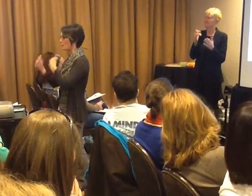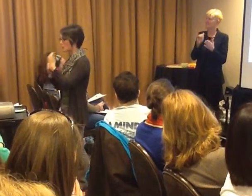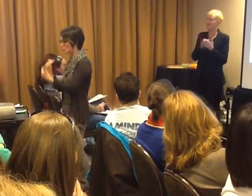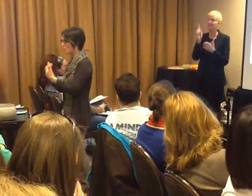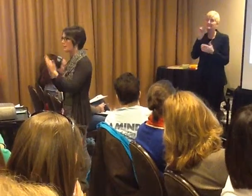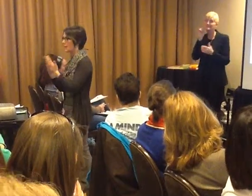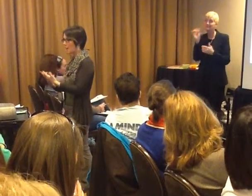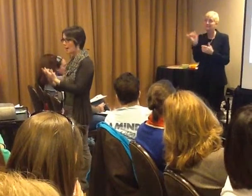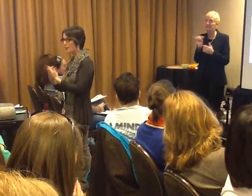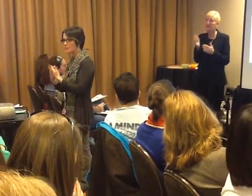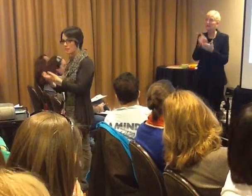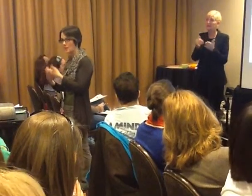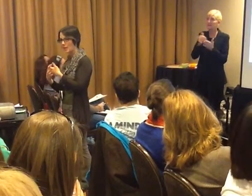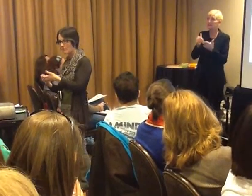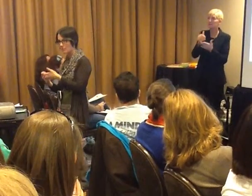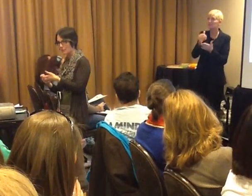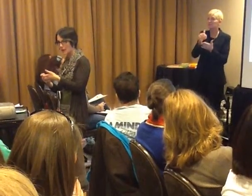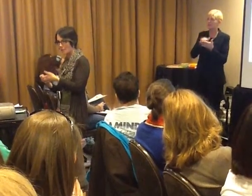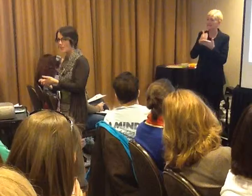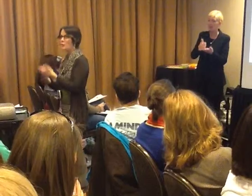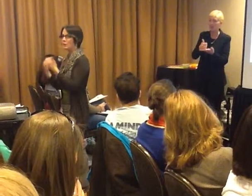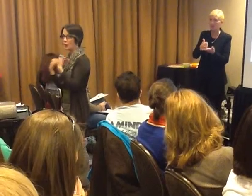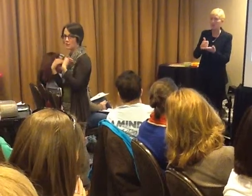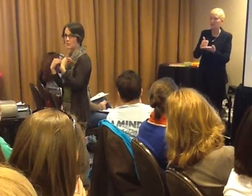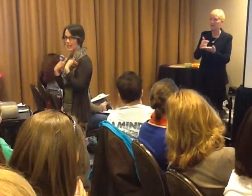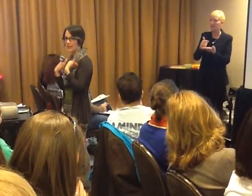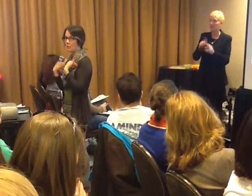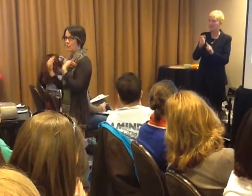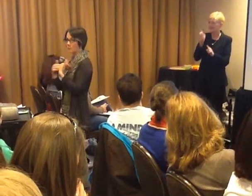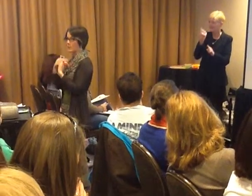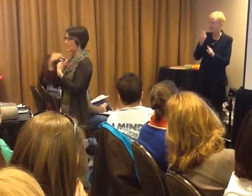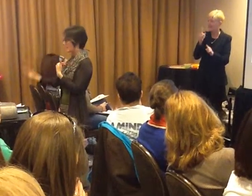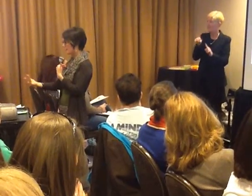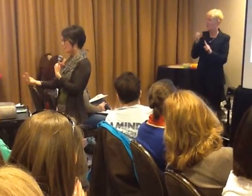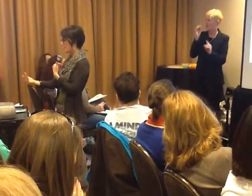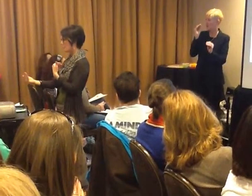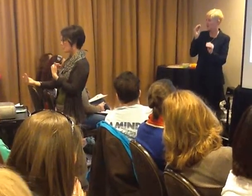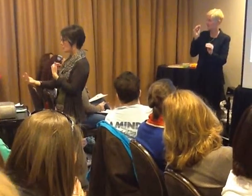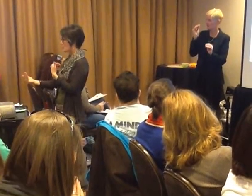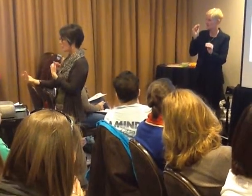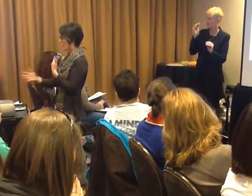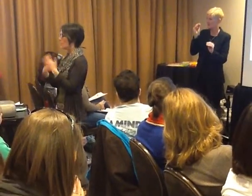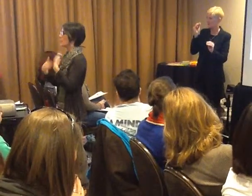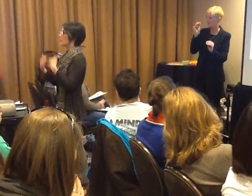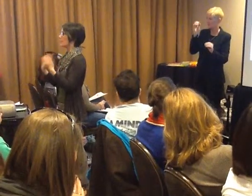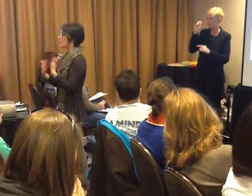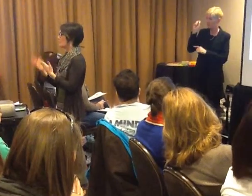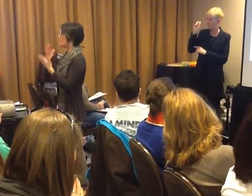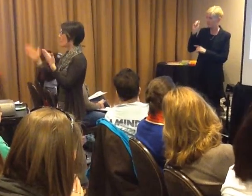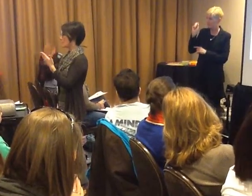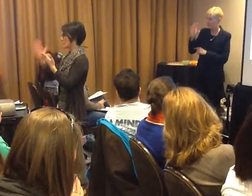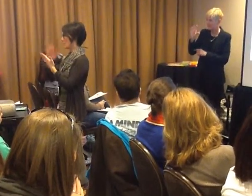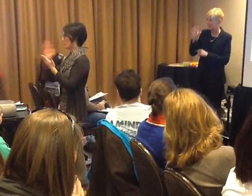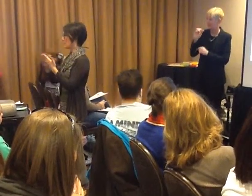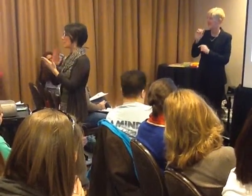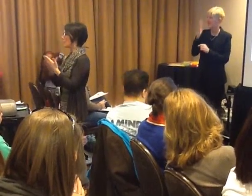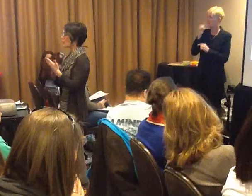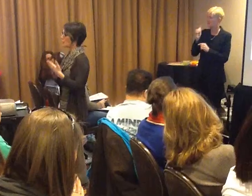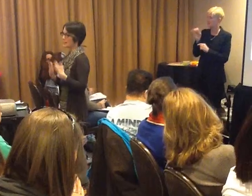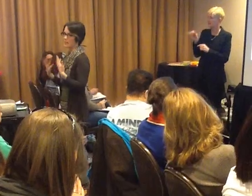and that repetition and that pattern is going to be helpful for them, but understand that when we're presenting that information to them, because of